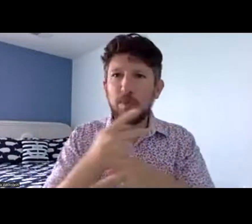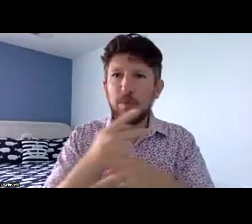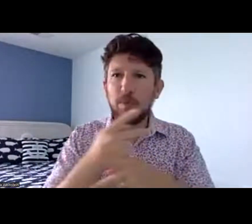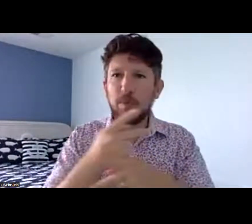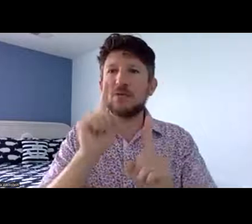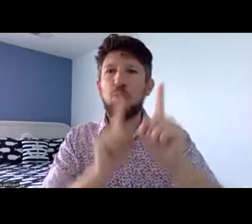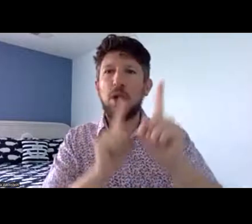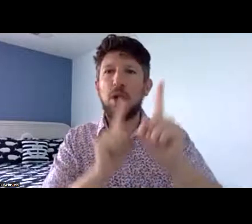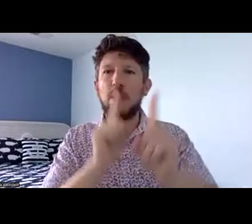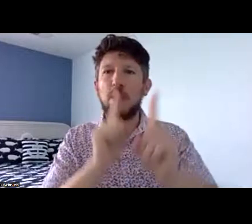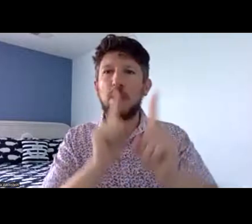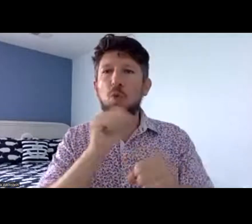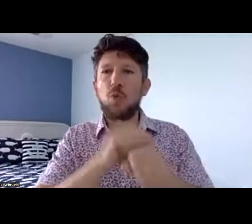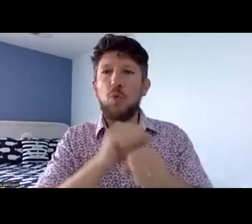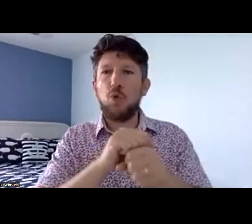more on now.